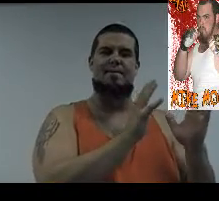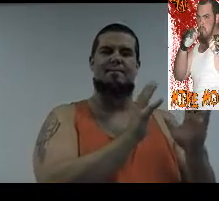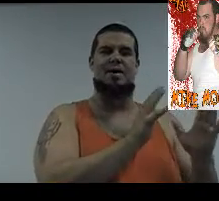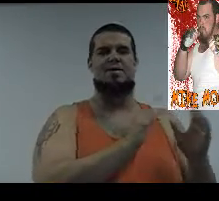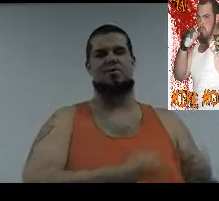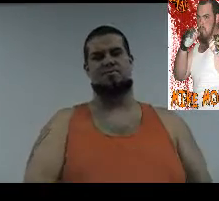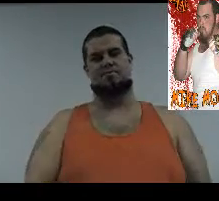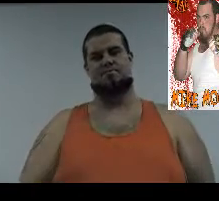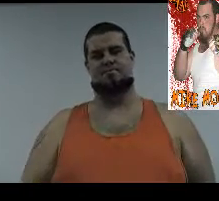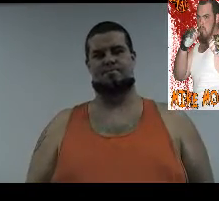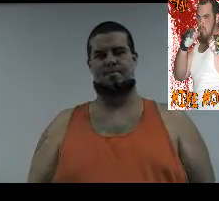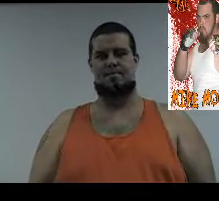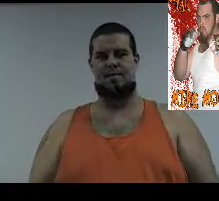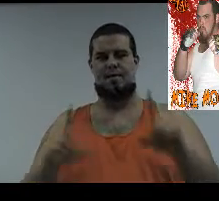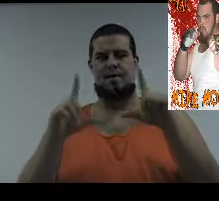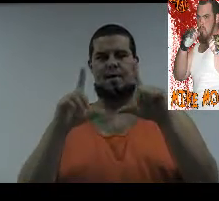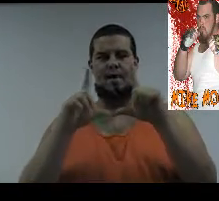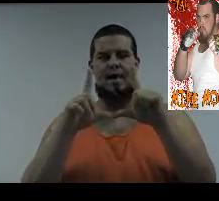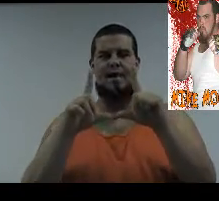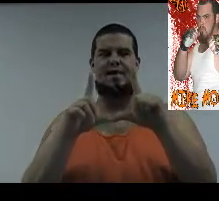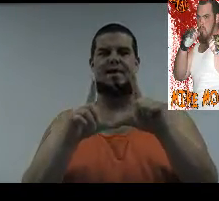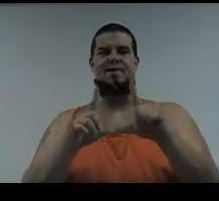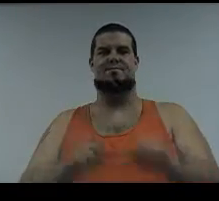Mike Mondo. Head to head.